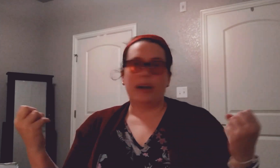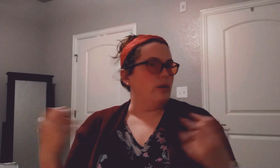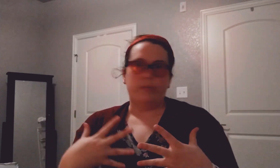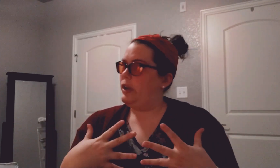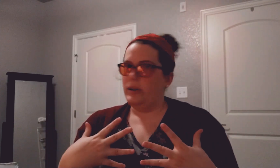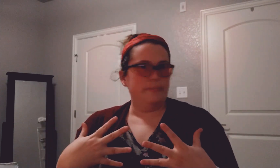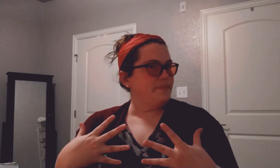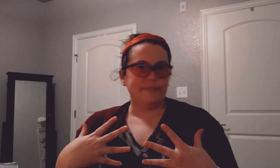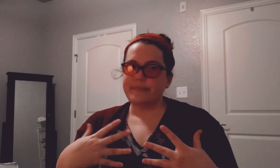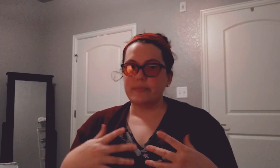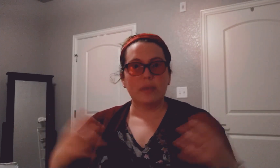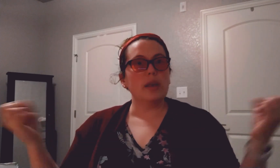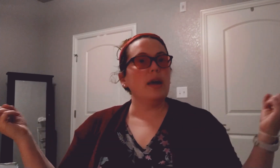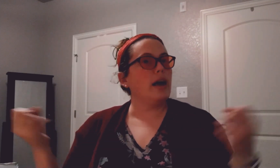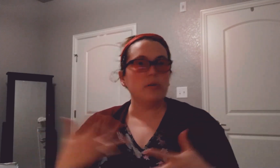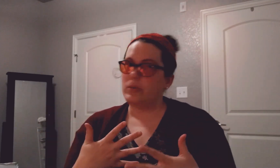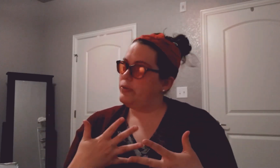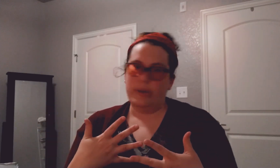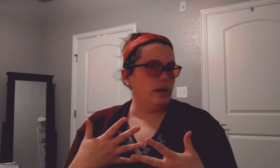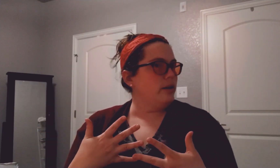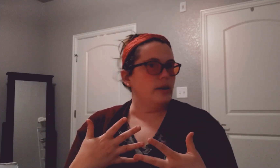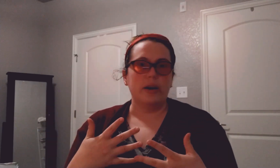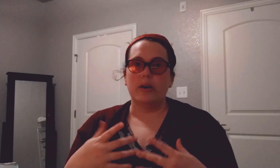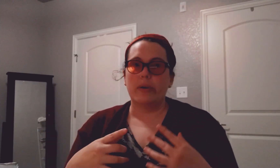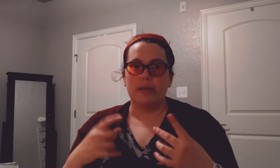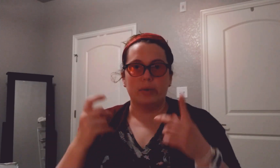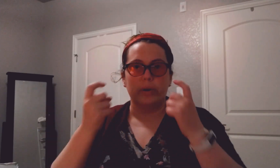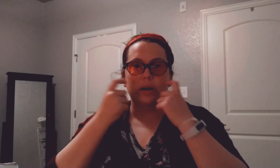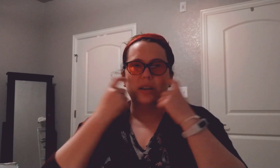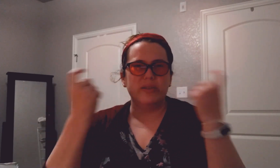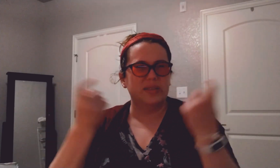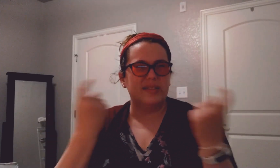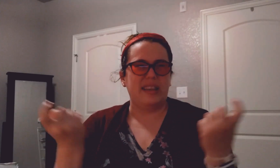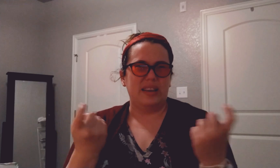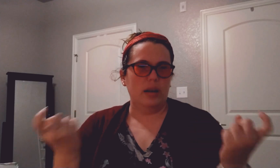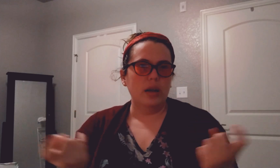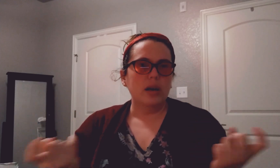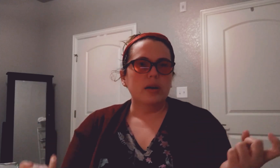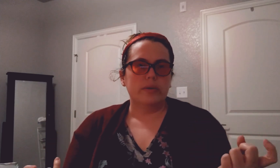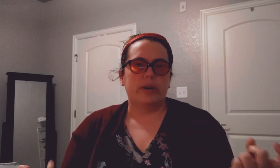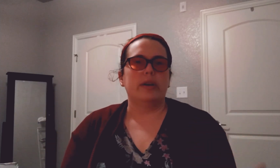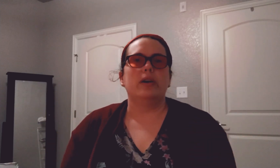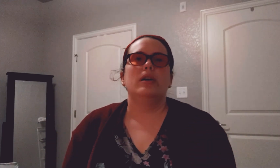don't fear. I will fear no evil, and I used sin for here.